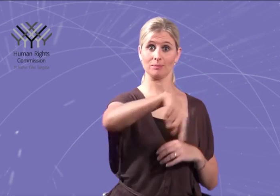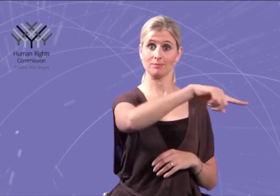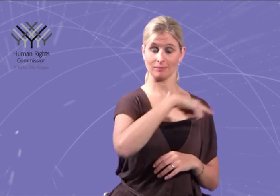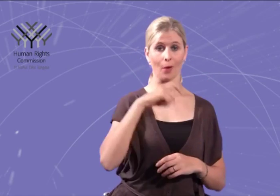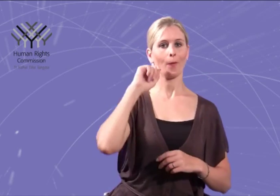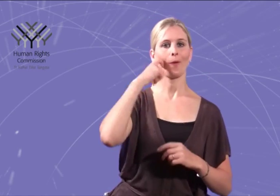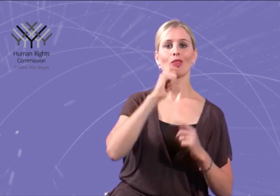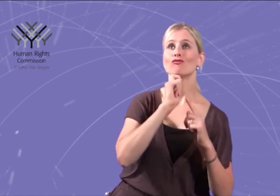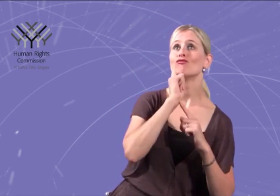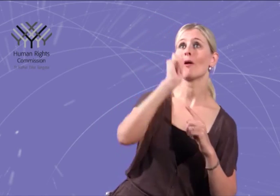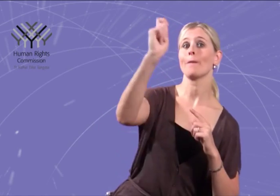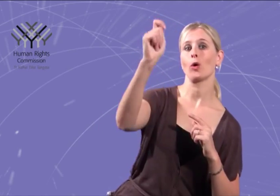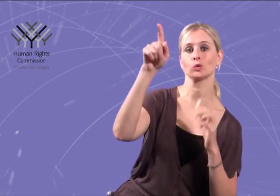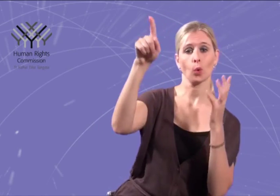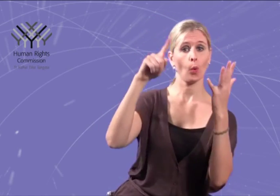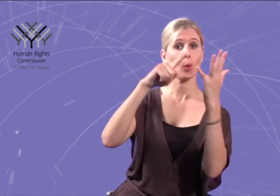The Commission will report to the UN